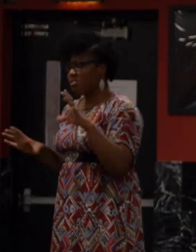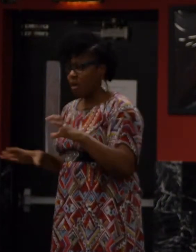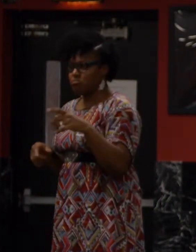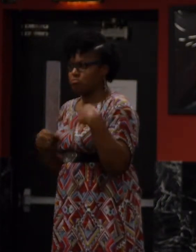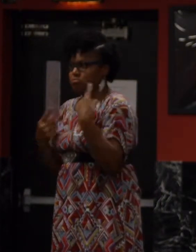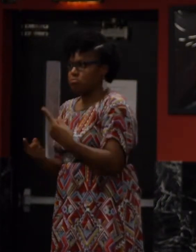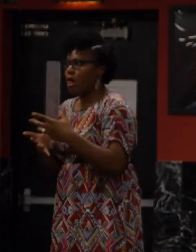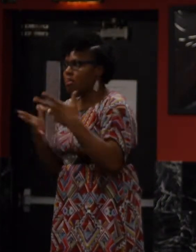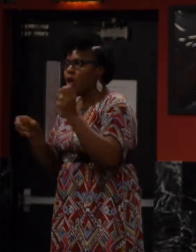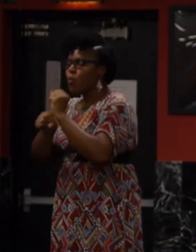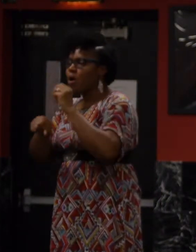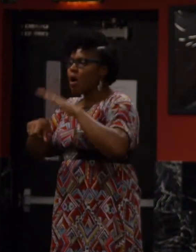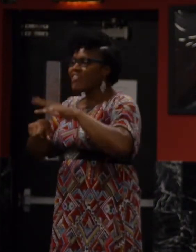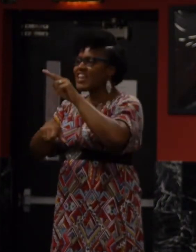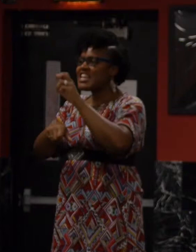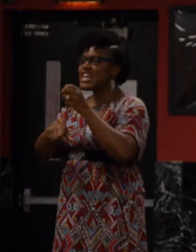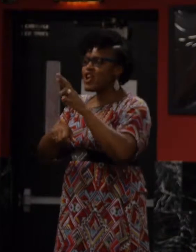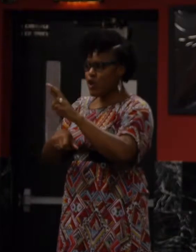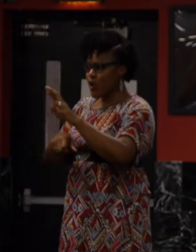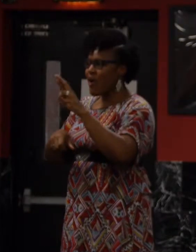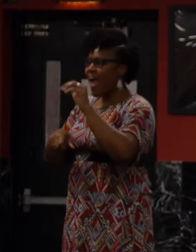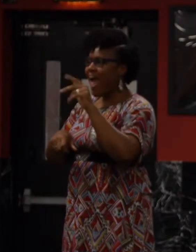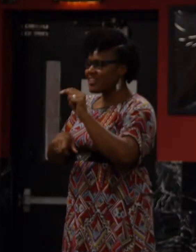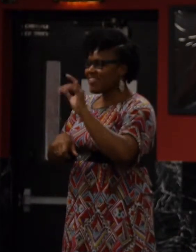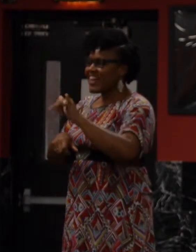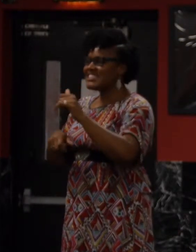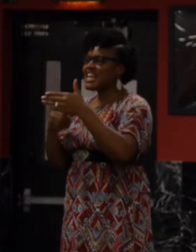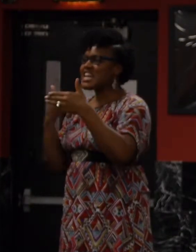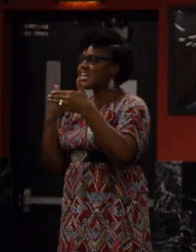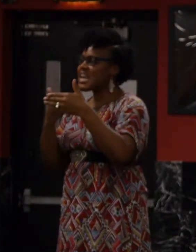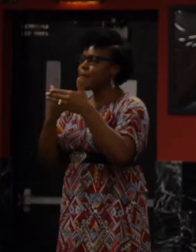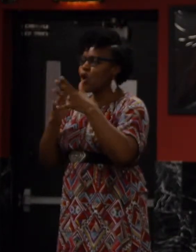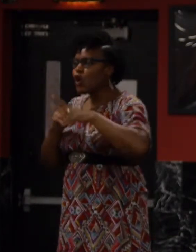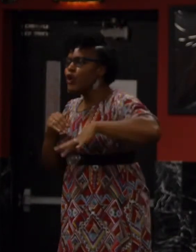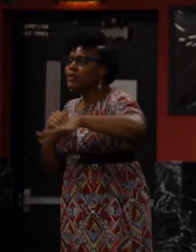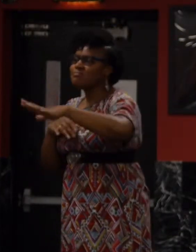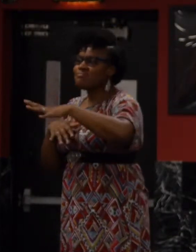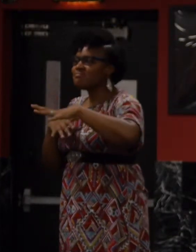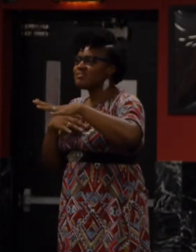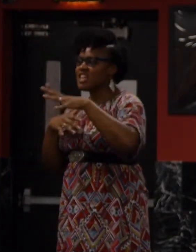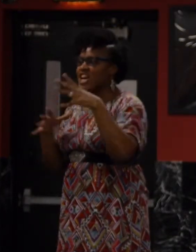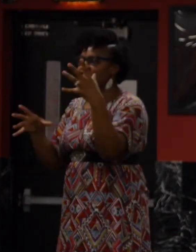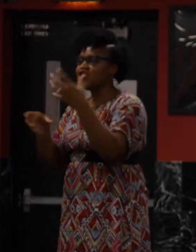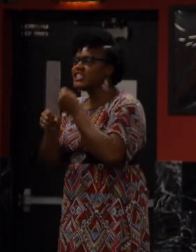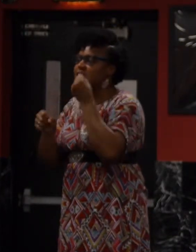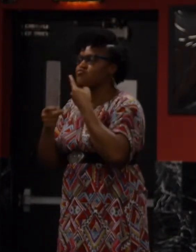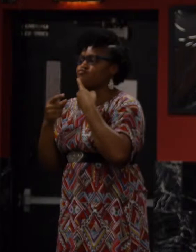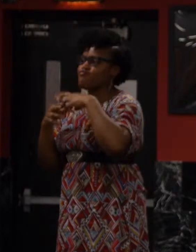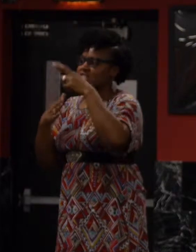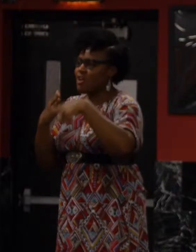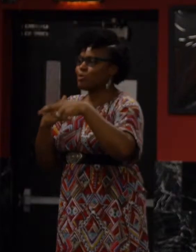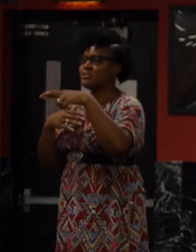on a piece of legislation called the NEAR Act, which means Neighborhoods Engaged Achieve Results. Yeah. And basically